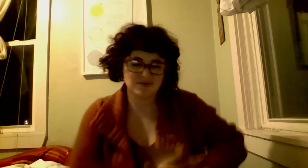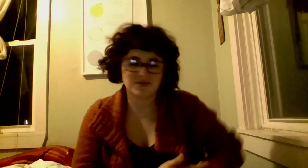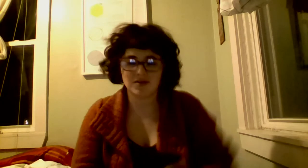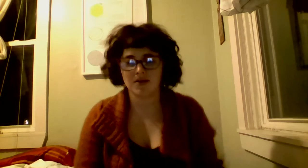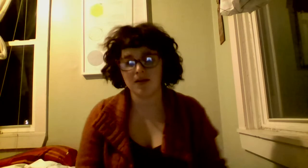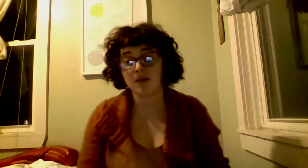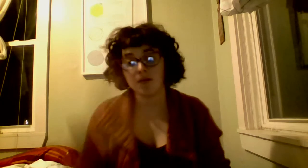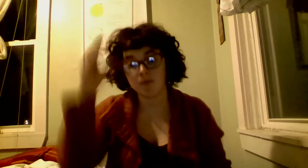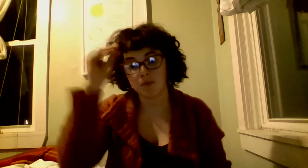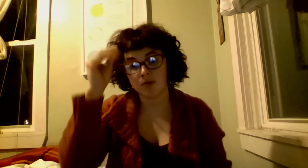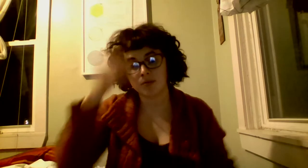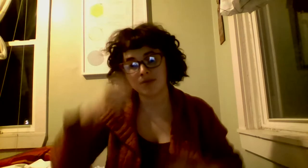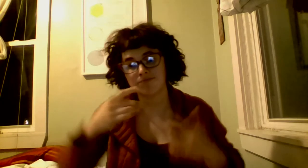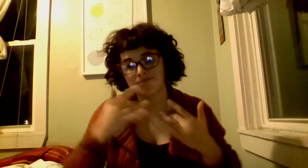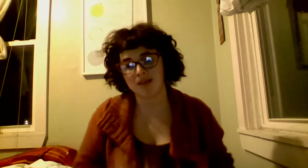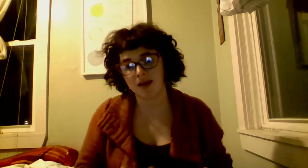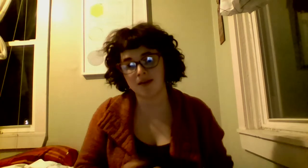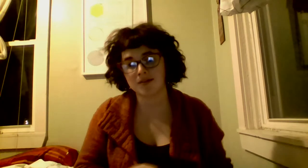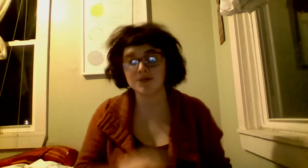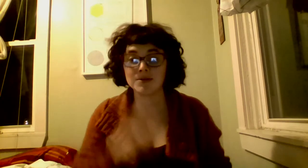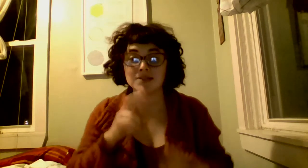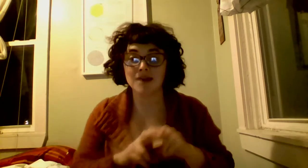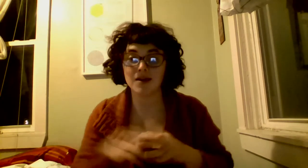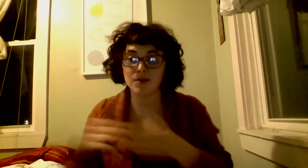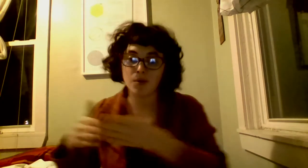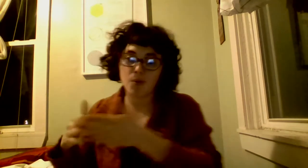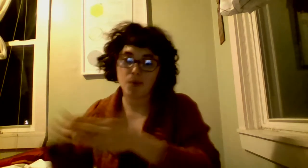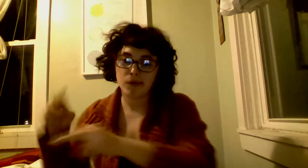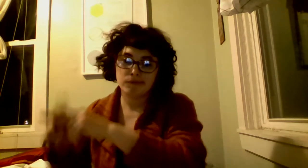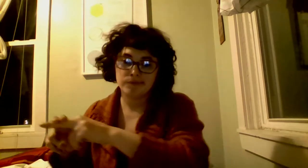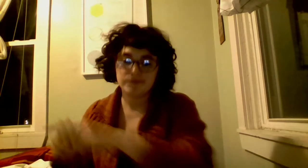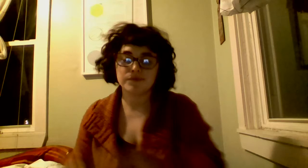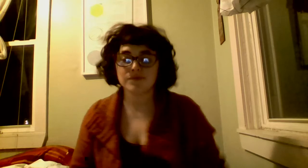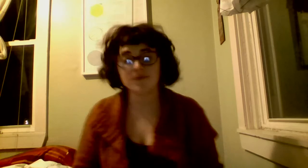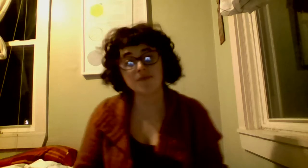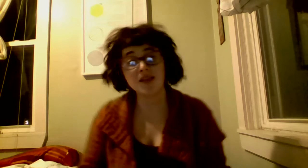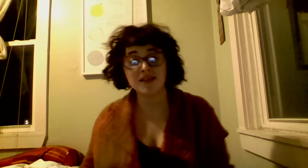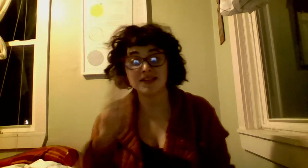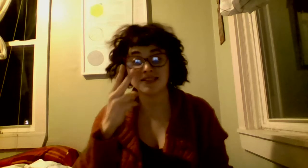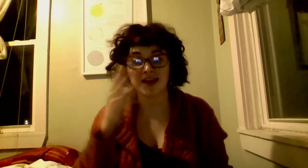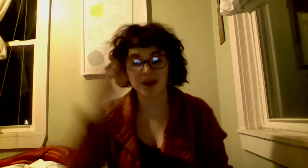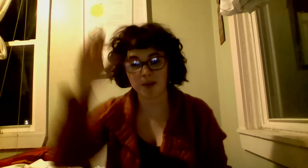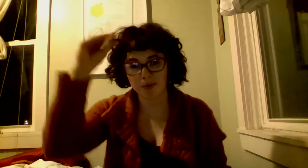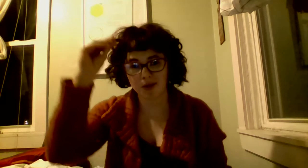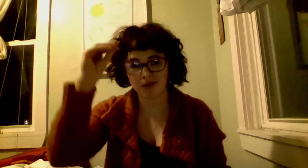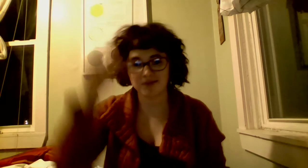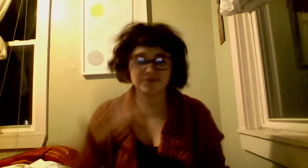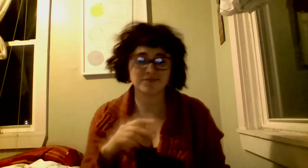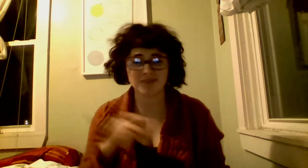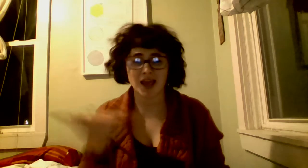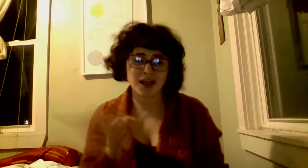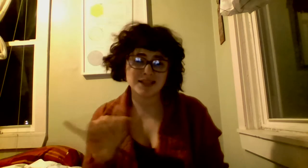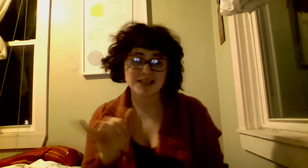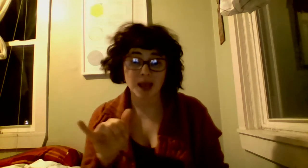down. So the next one to go out was the second brother, equally cool, got another axe, off into the woods, got to that